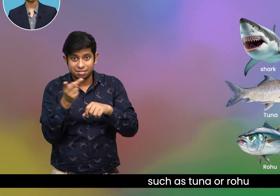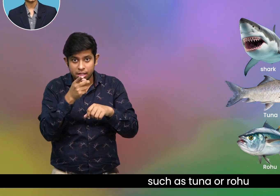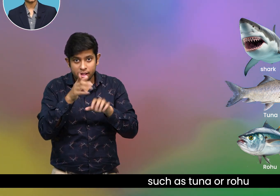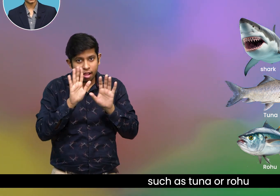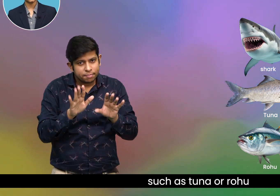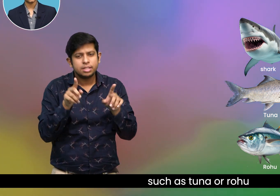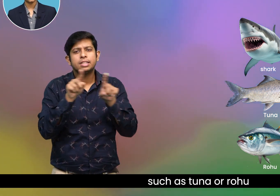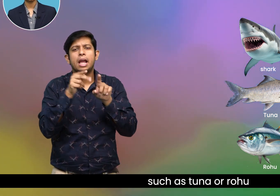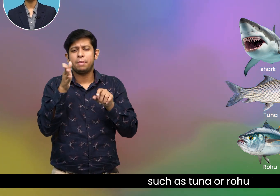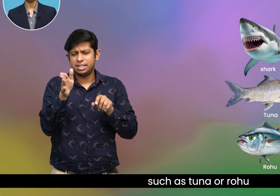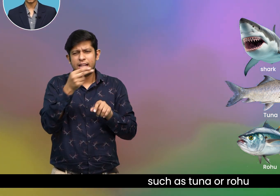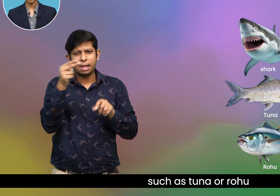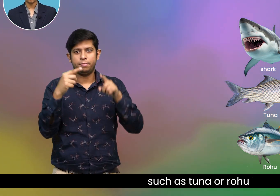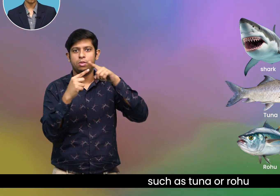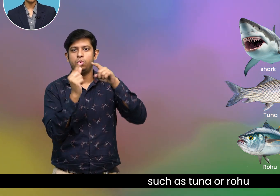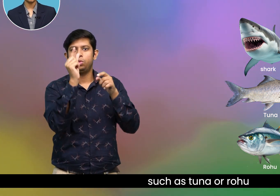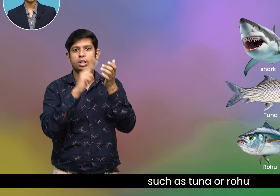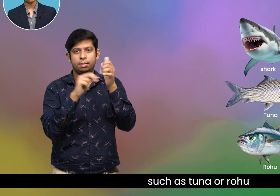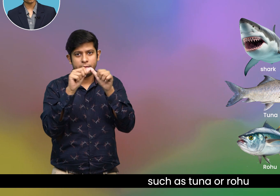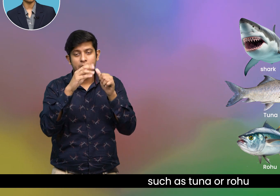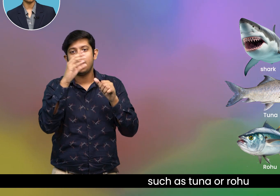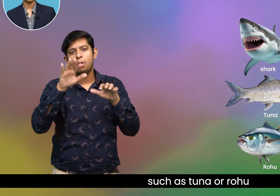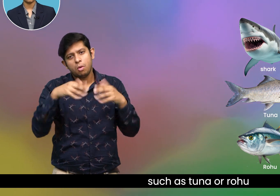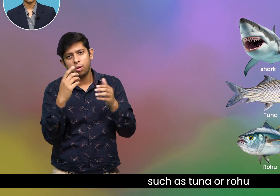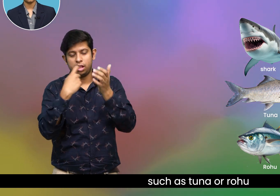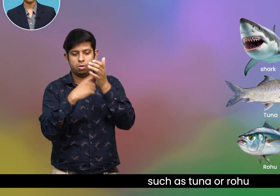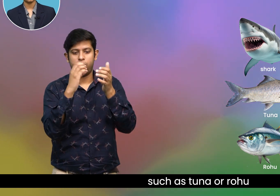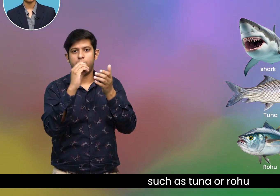cartilage, such as tuna or rohu.